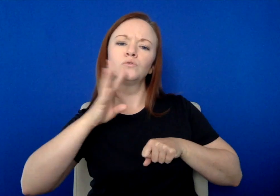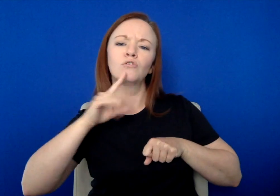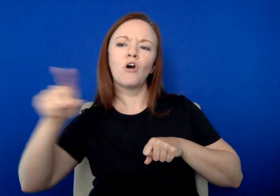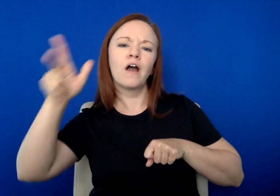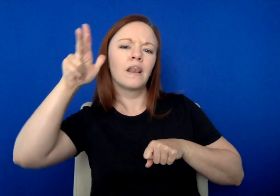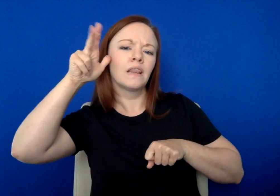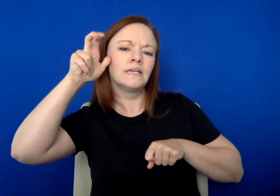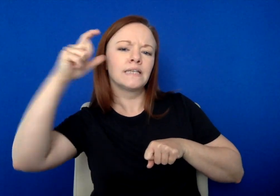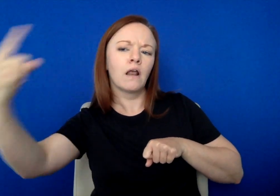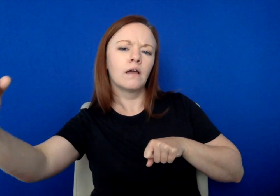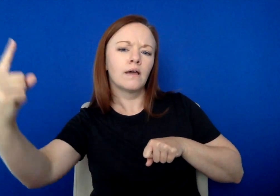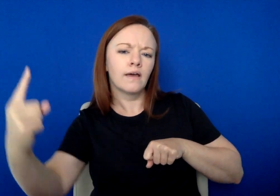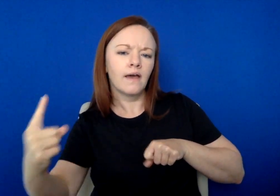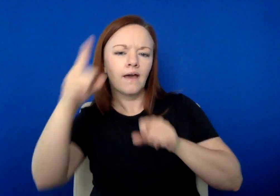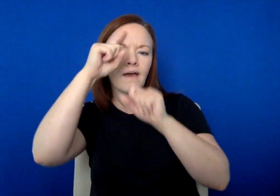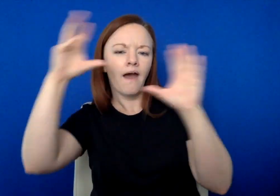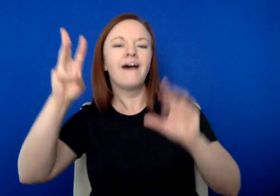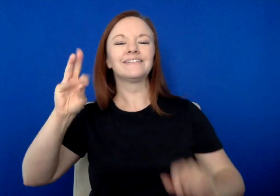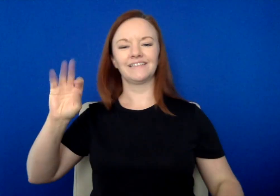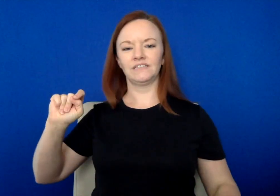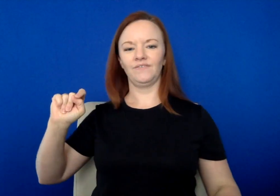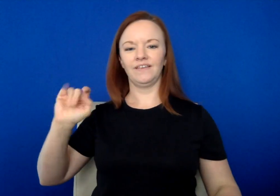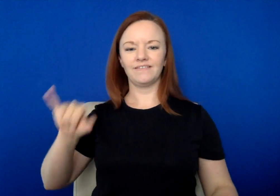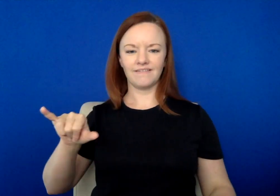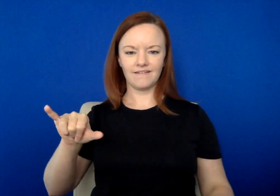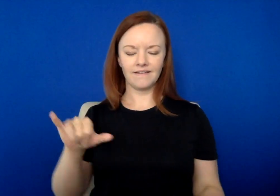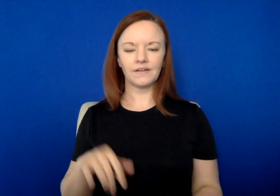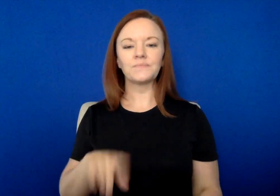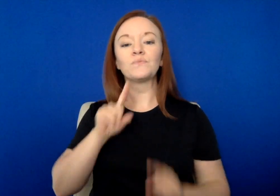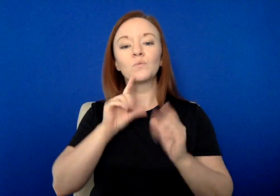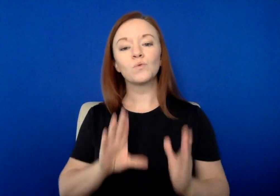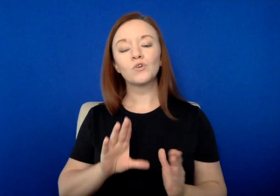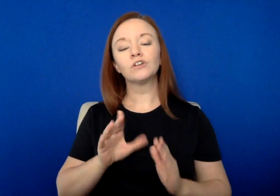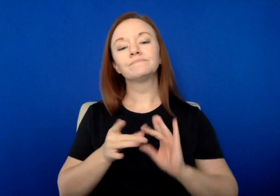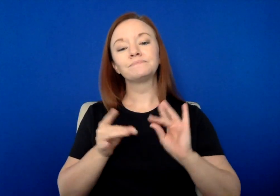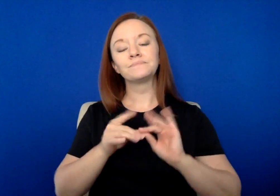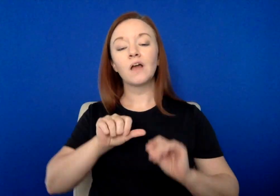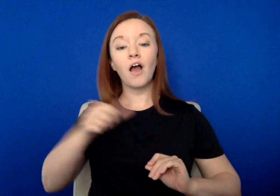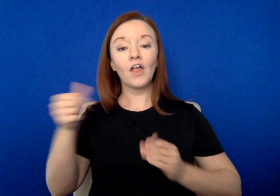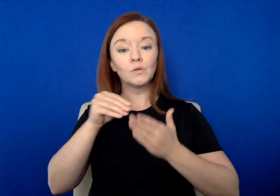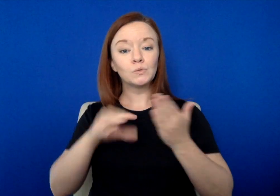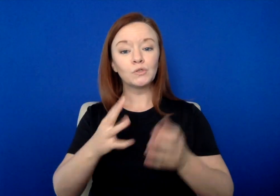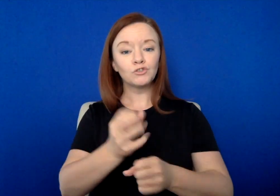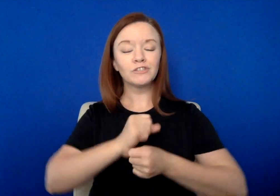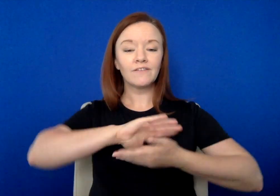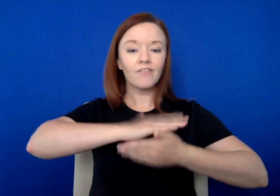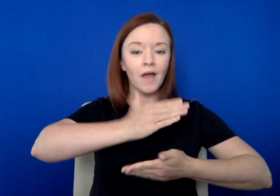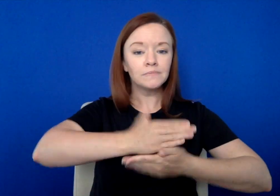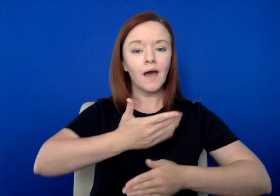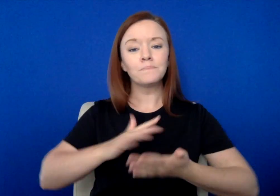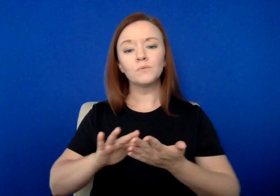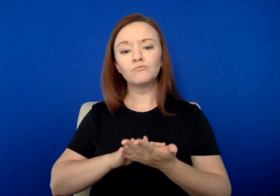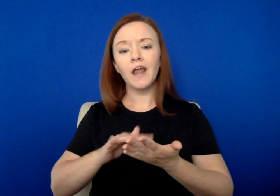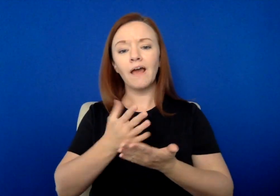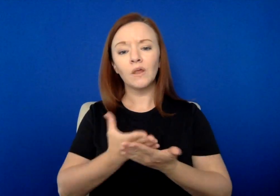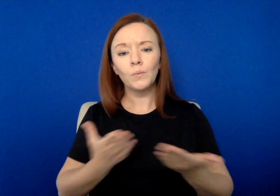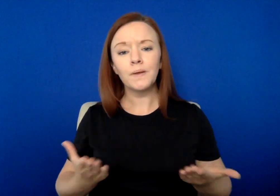it gets closer to you. The rest of Creasy's students received laptops, braille tools, even Wi-Fi hotspots if they were